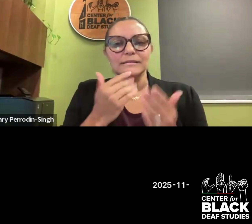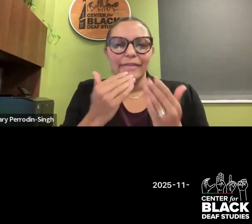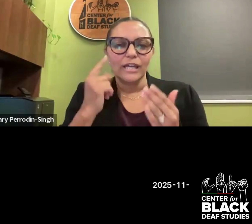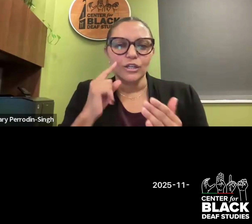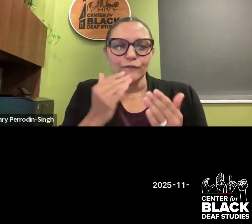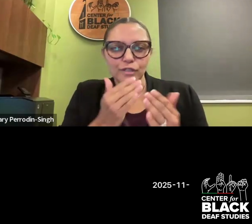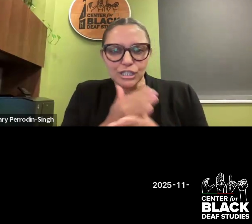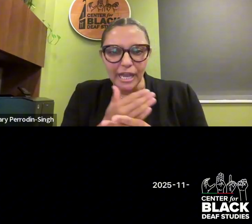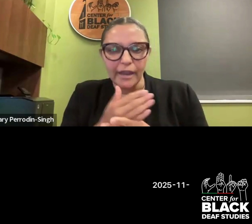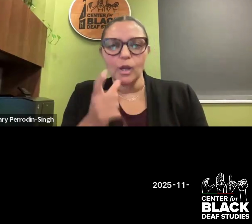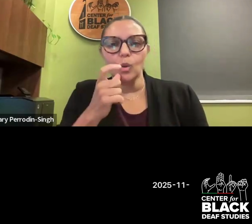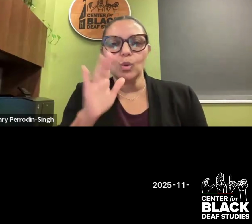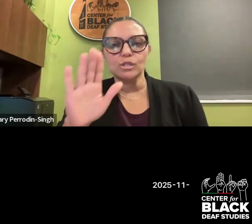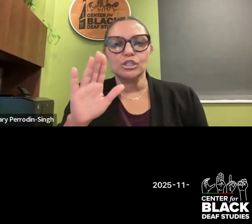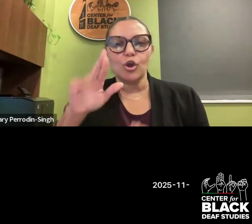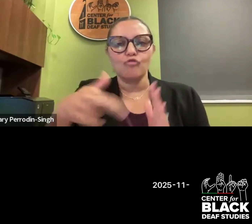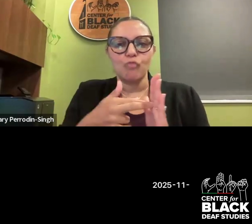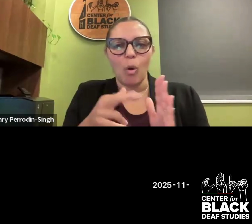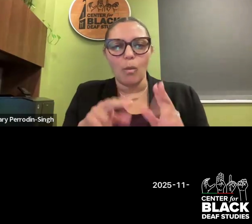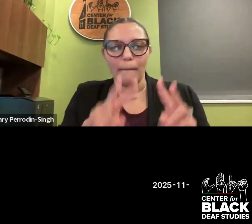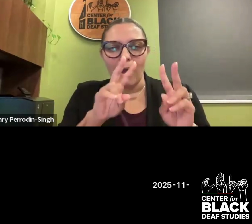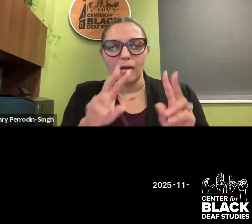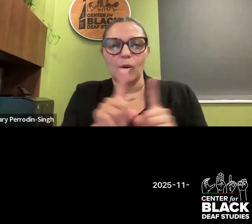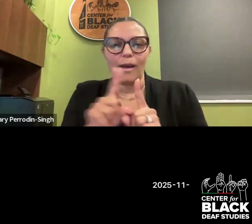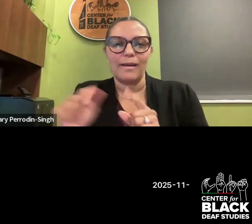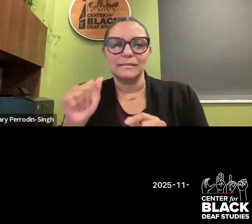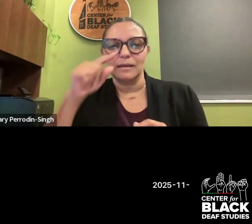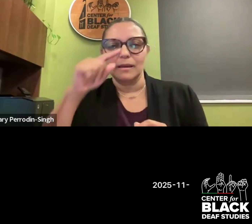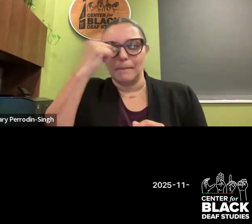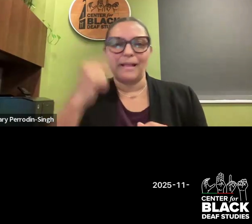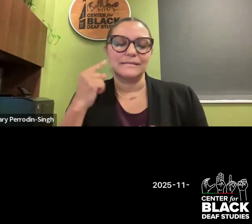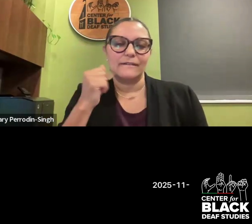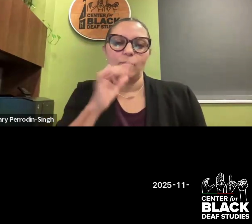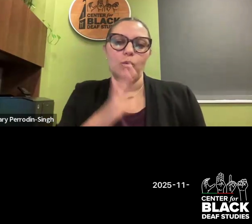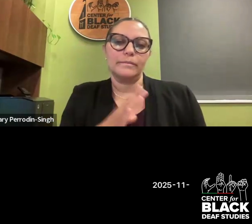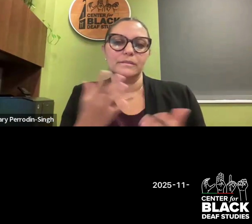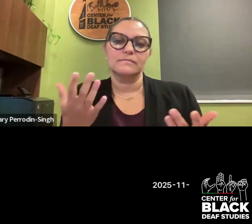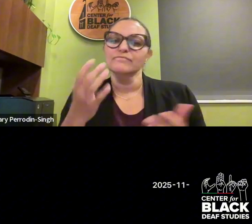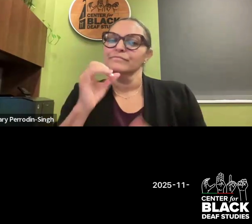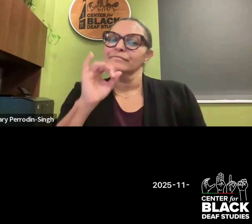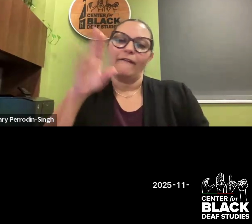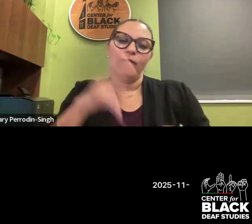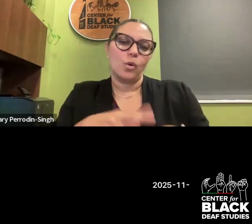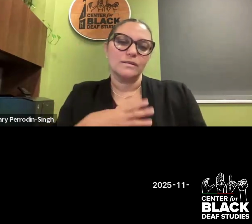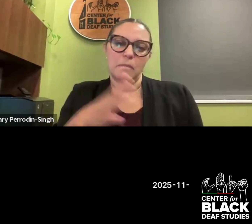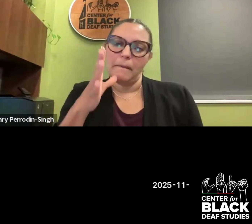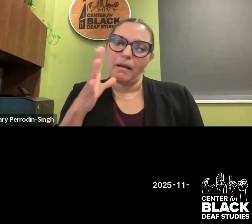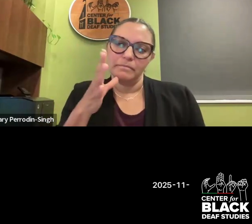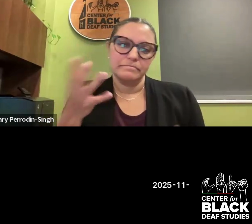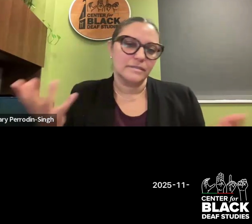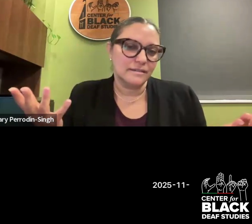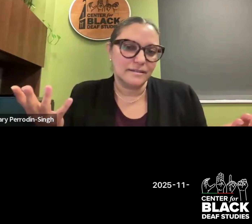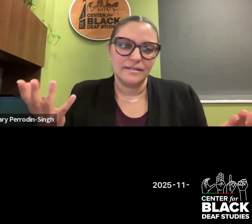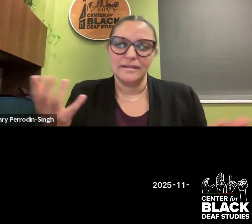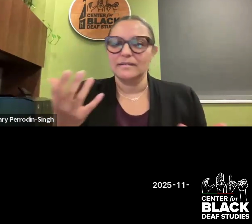Okay. And then can't wait for the book. Oh, great. Okay, so I see the question about the role model. Great question. My